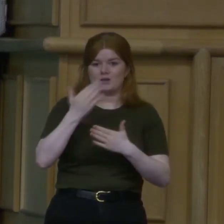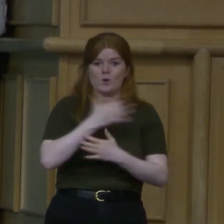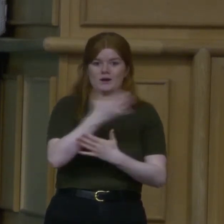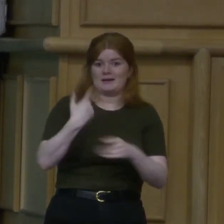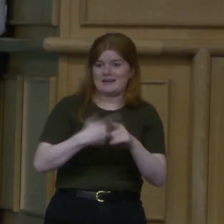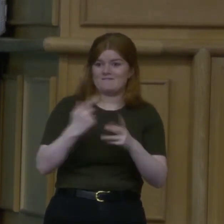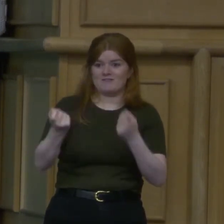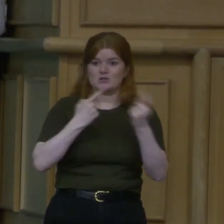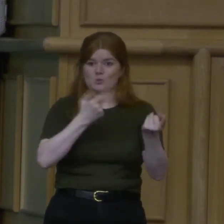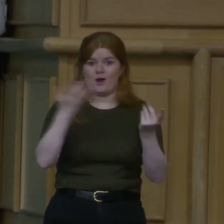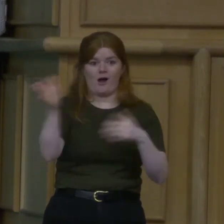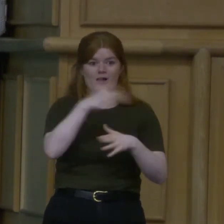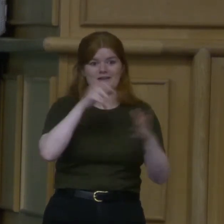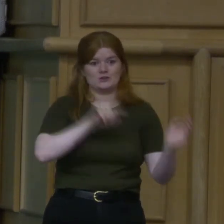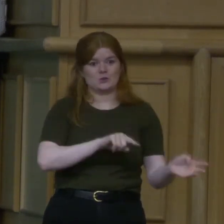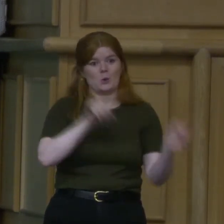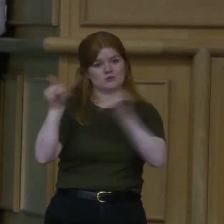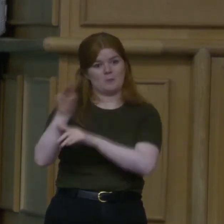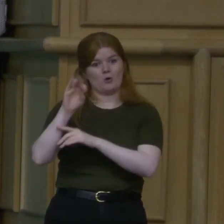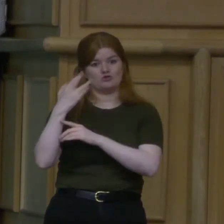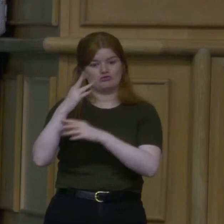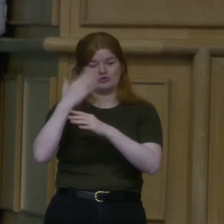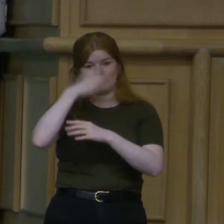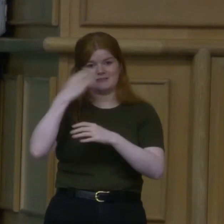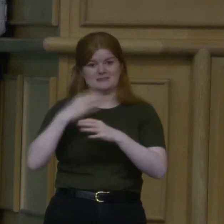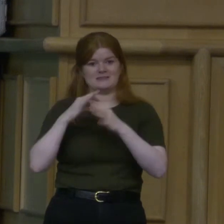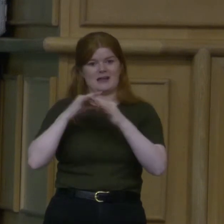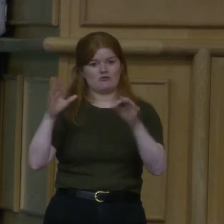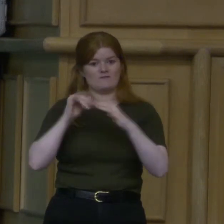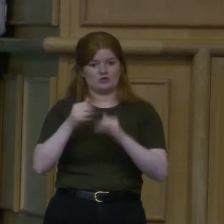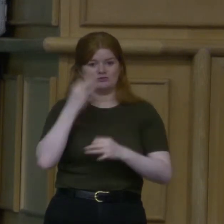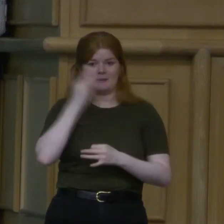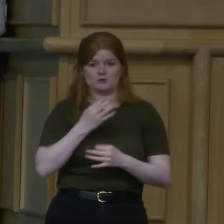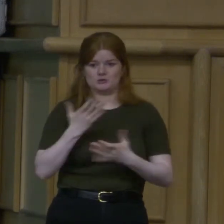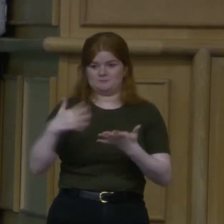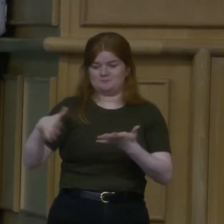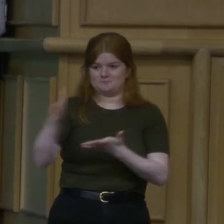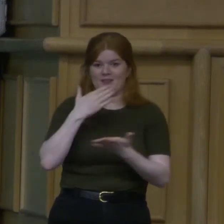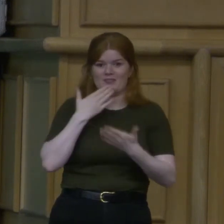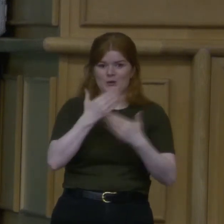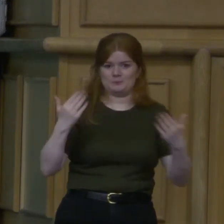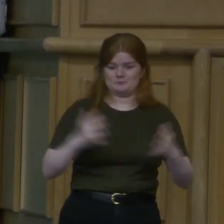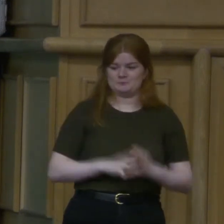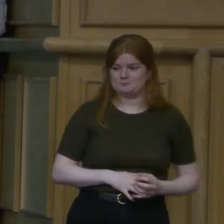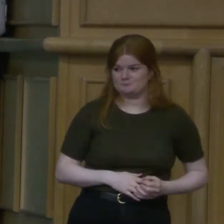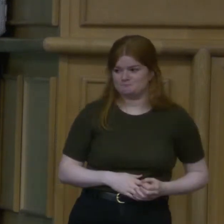and invite everybody here to the Portrait Gallery for a reception. Thank you.